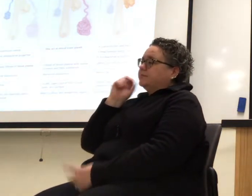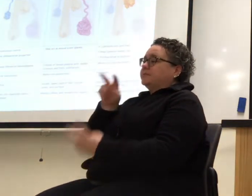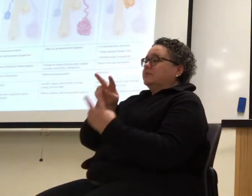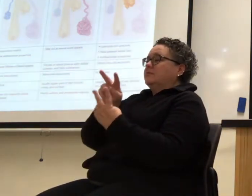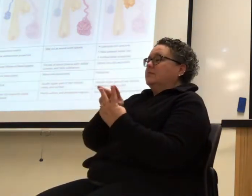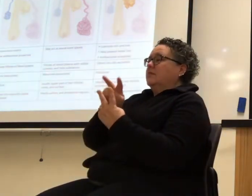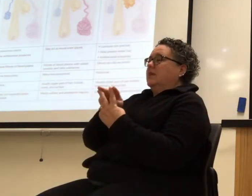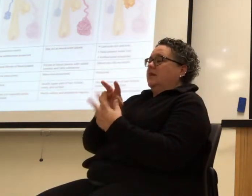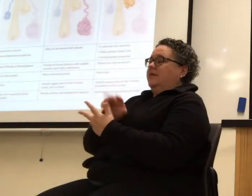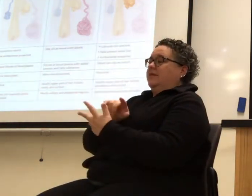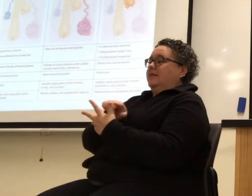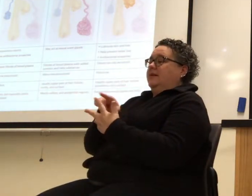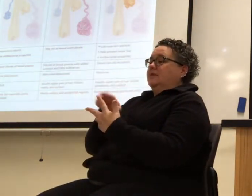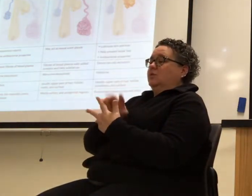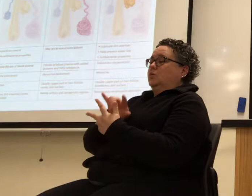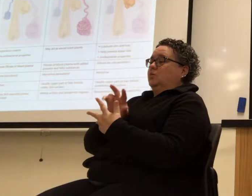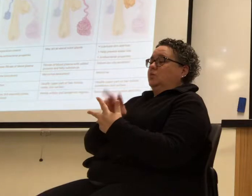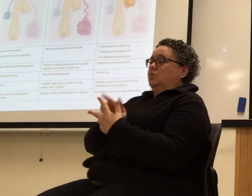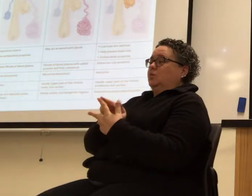are sweat glands.